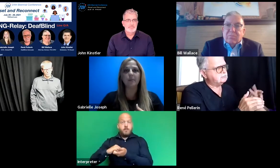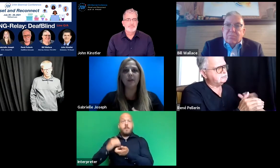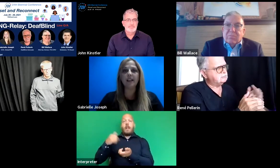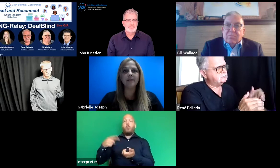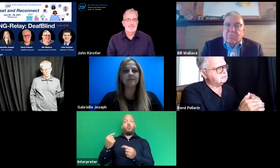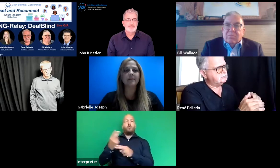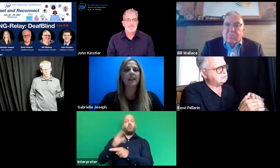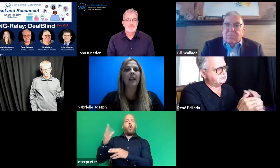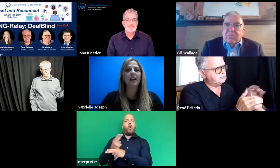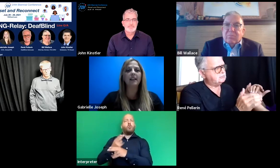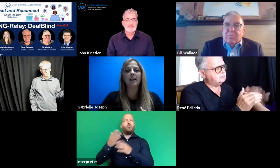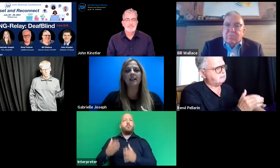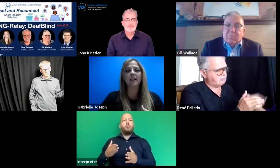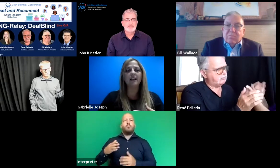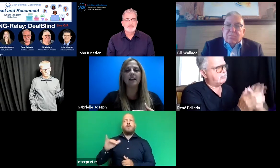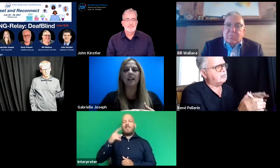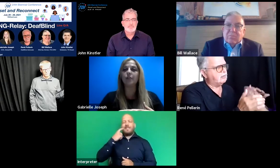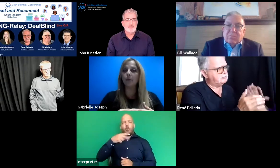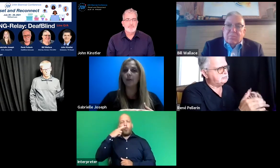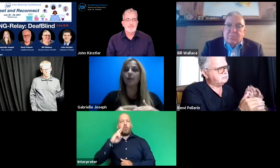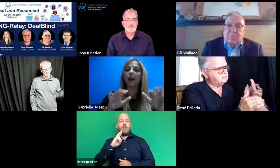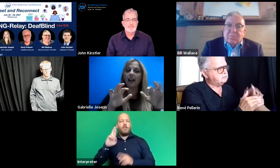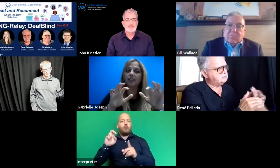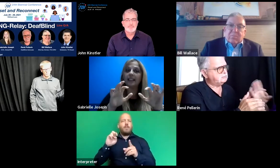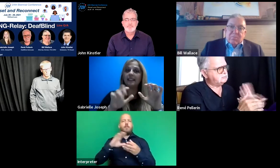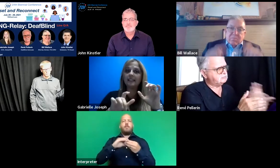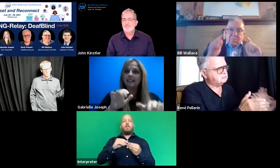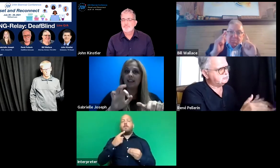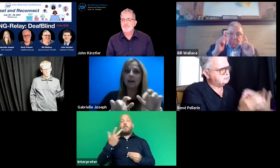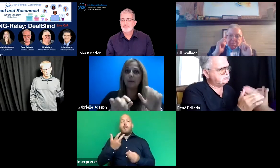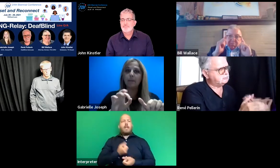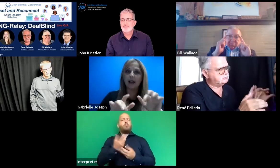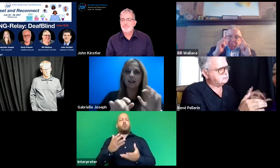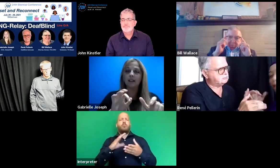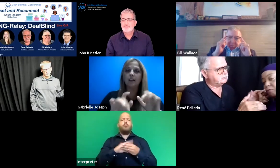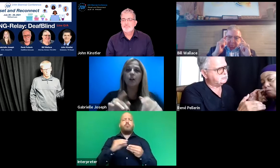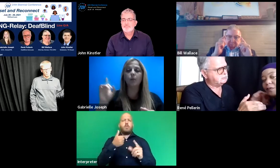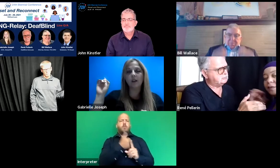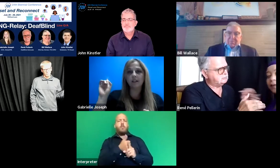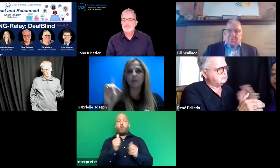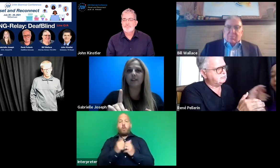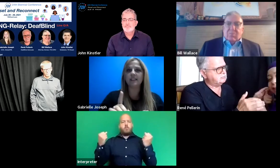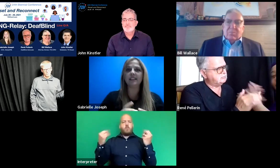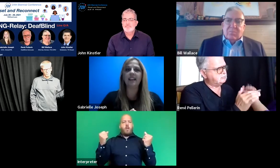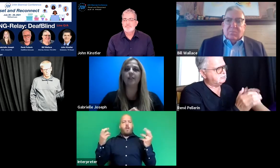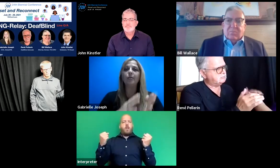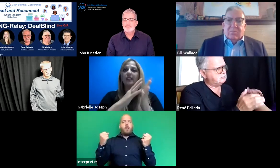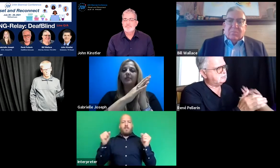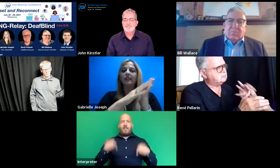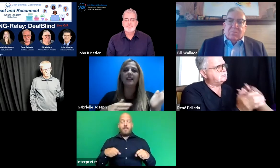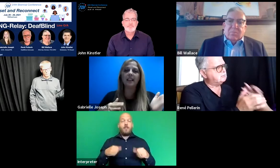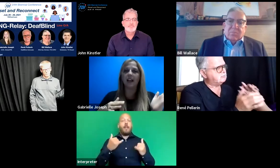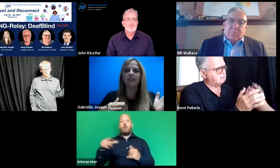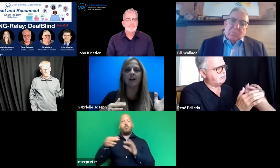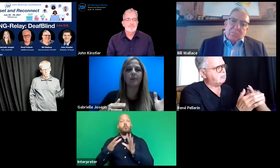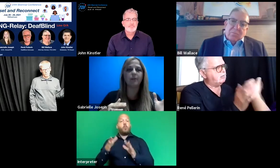to communicate. And then the interpreter will actually type back what the person is saying to them, so